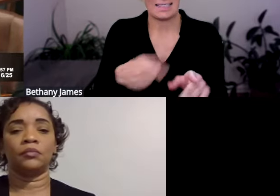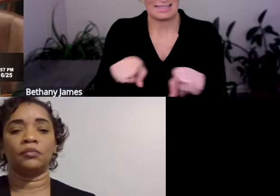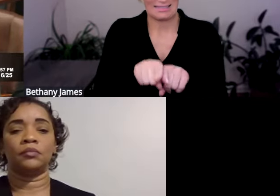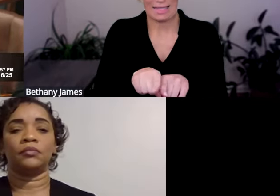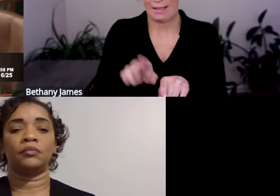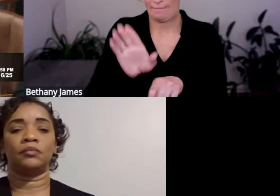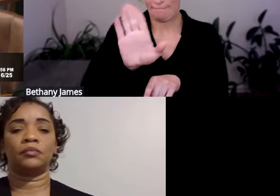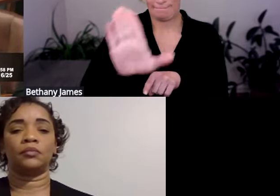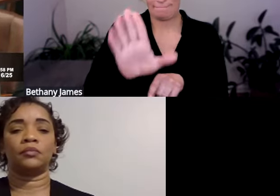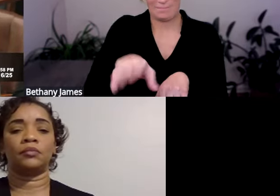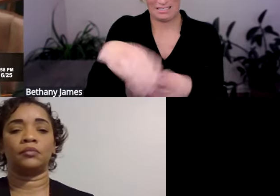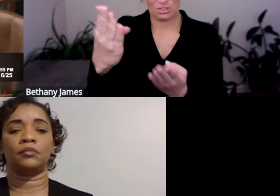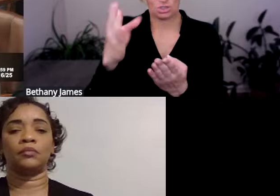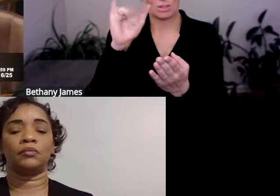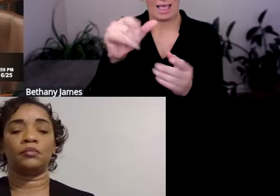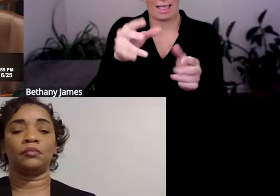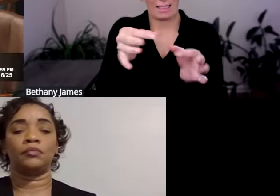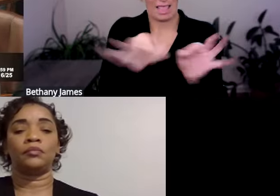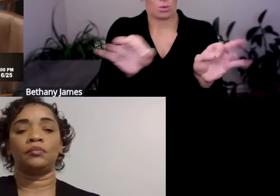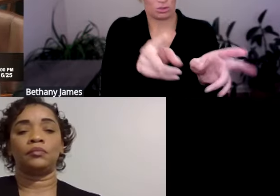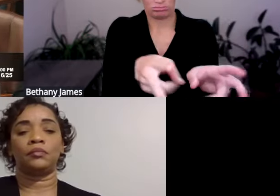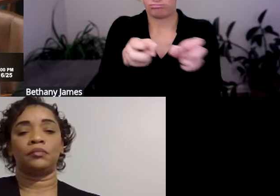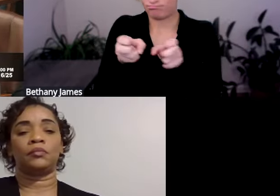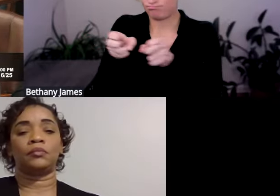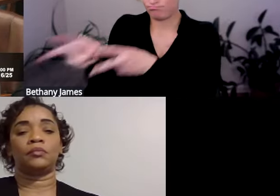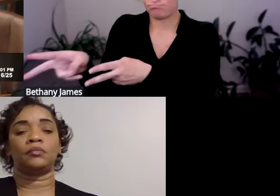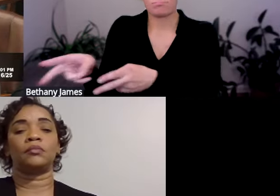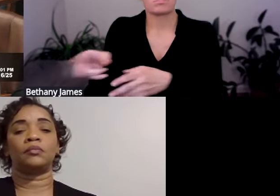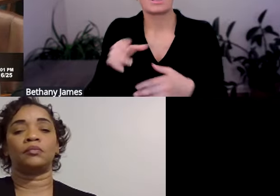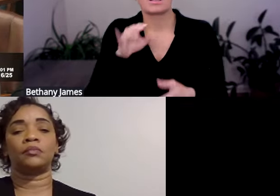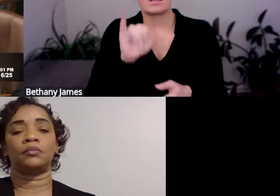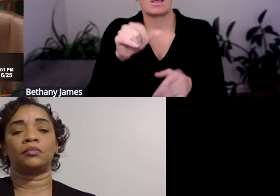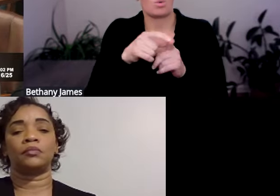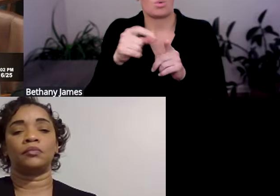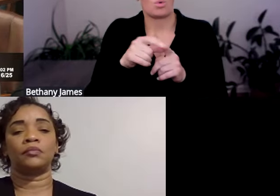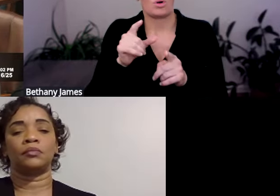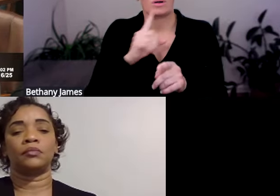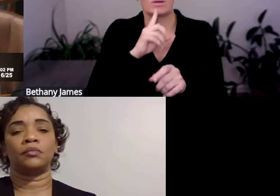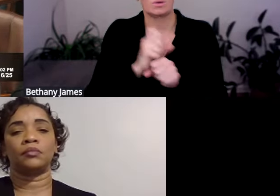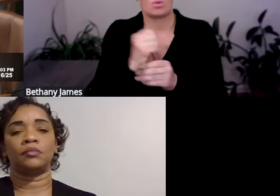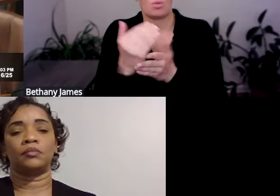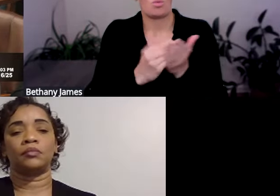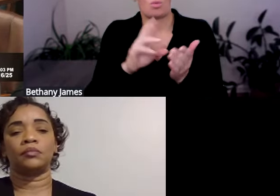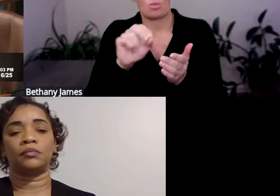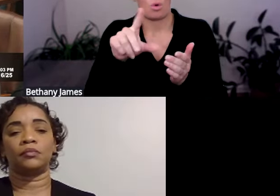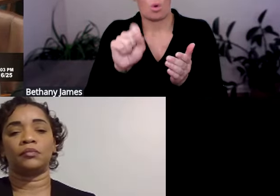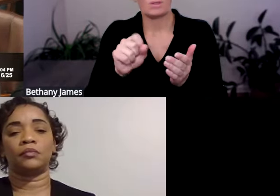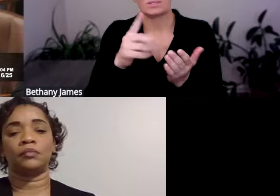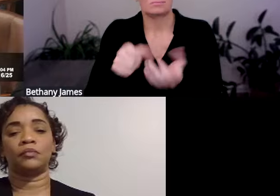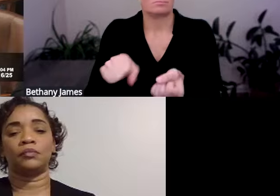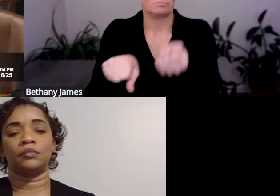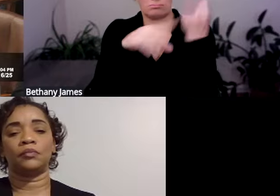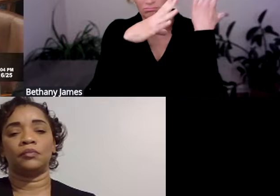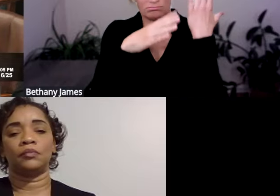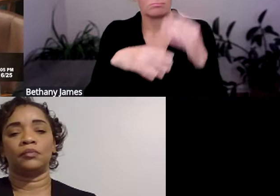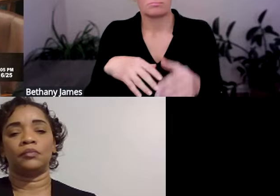in your petition. We use the word lists instead of the word rolls. Is that still